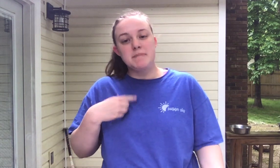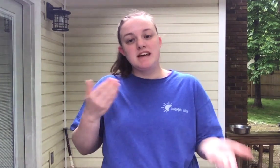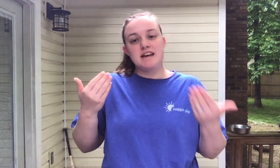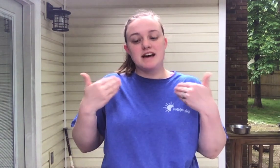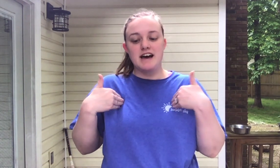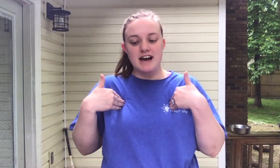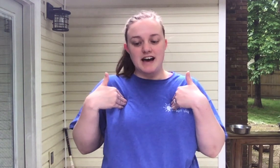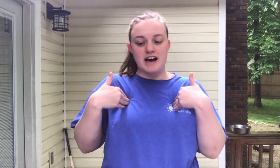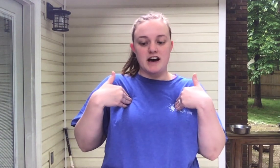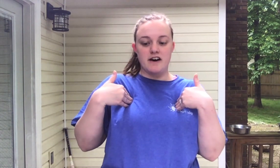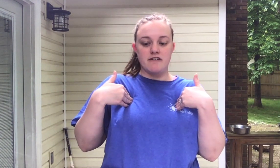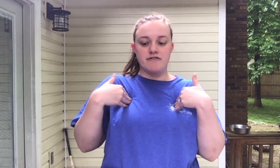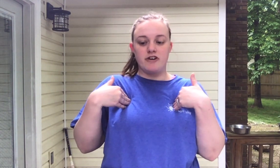me have